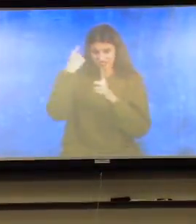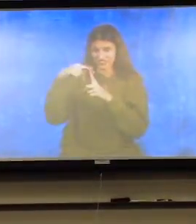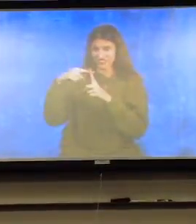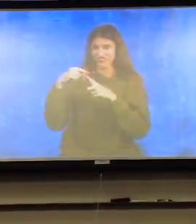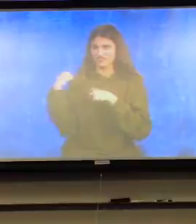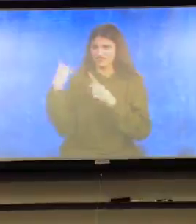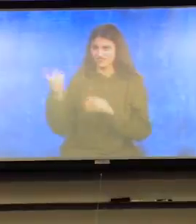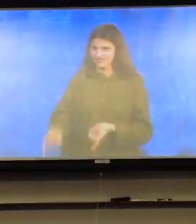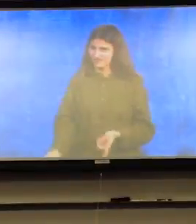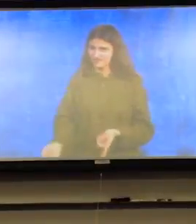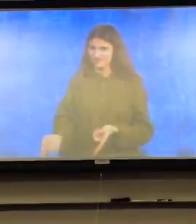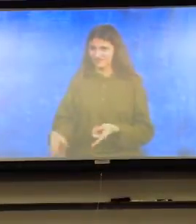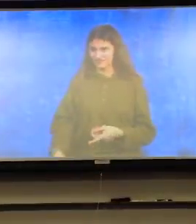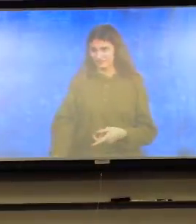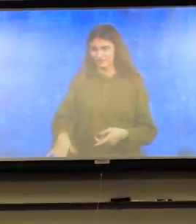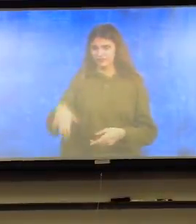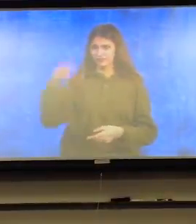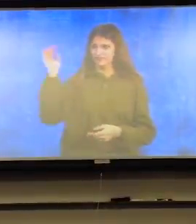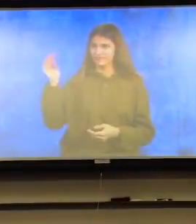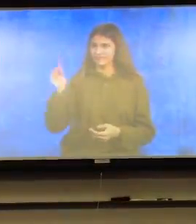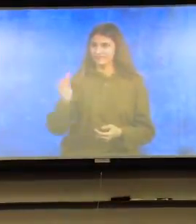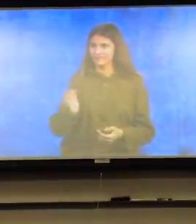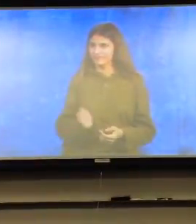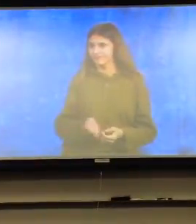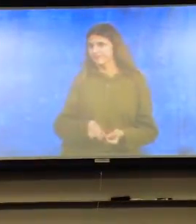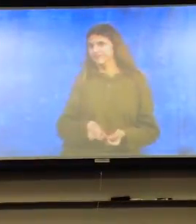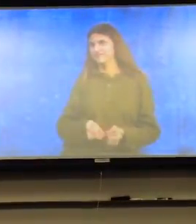Well, in my life, it's been positive so far.